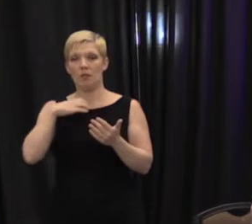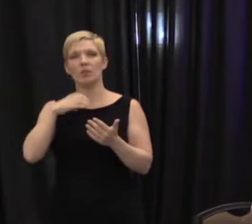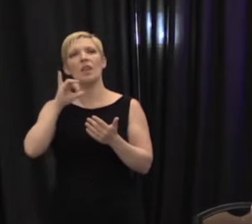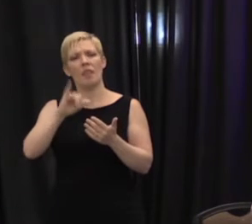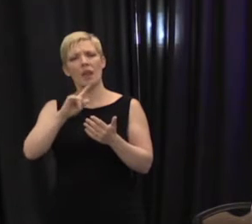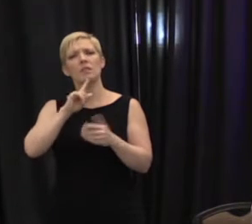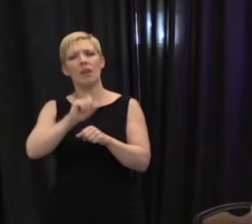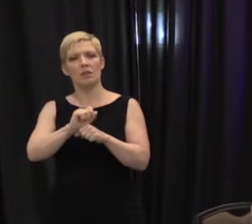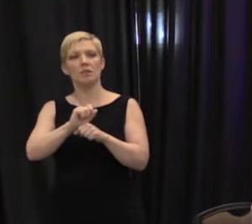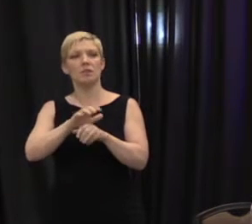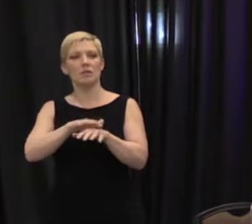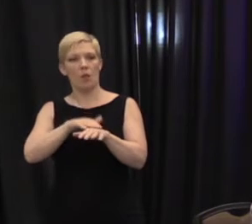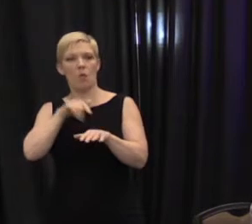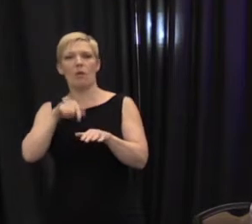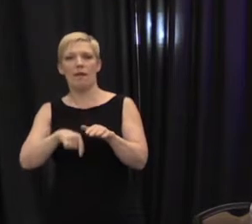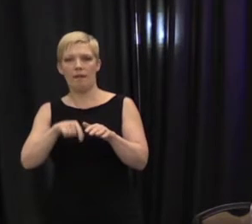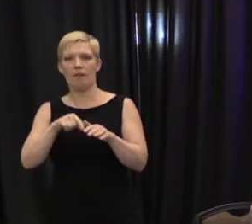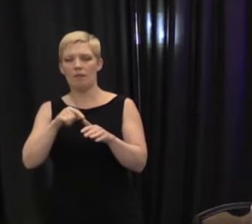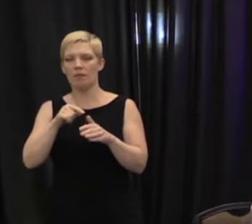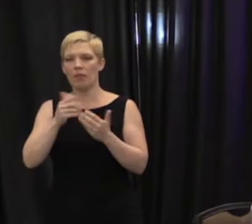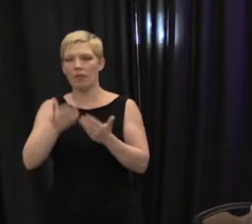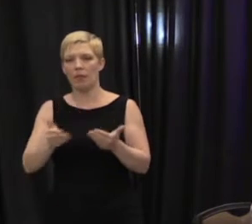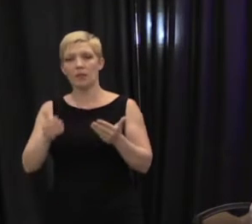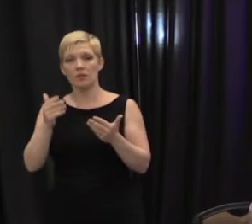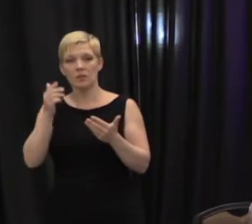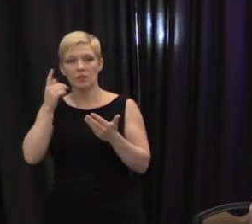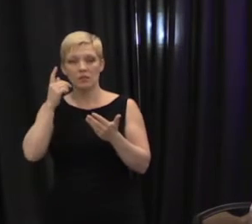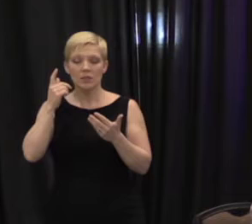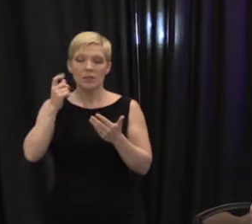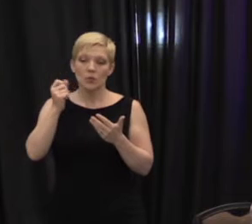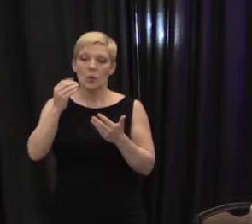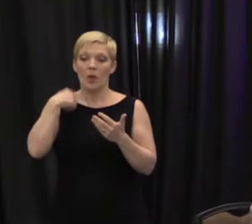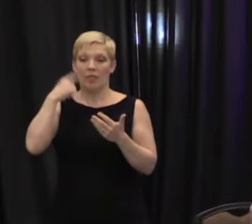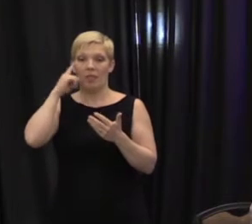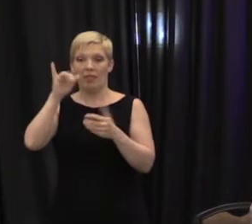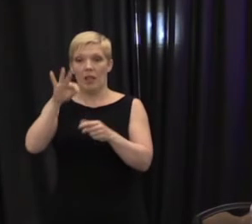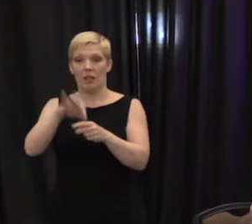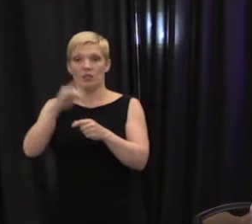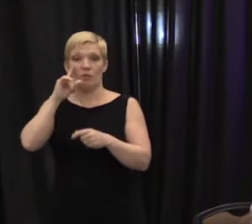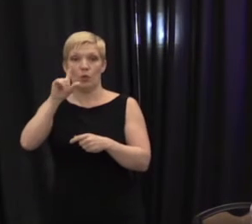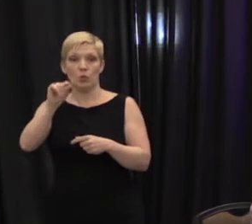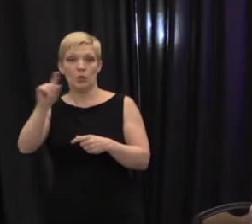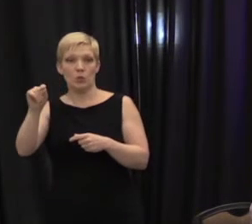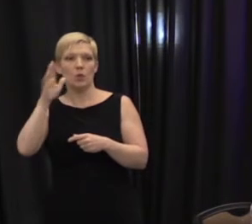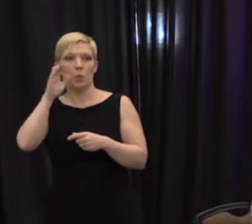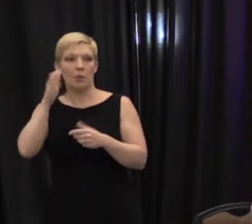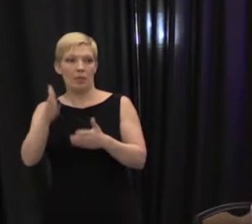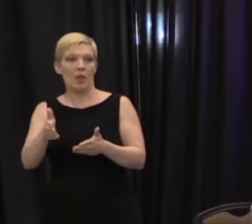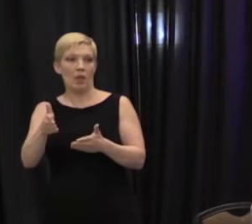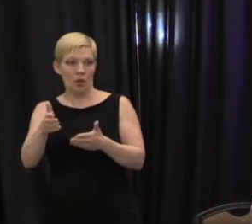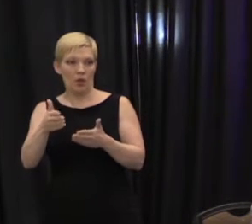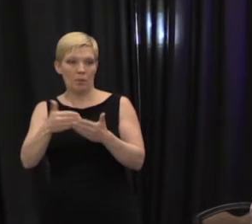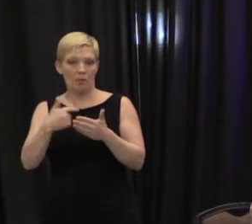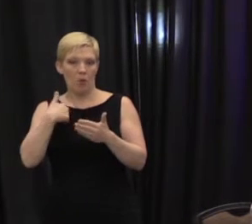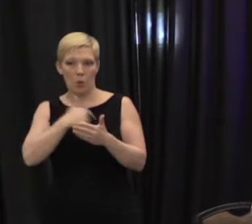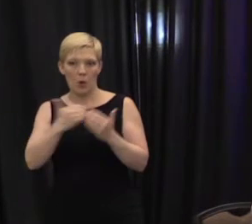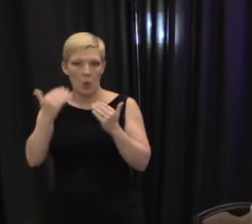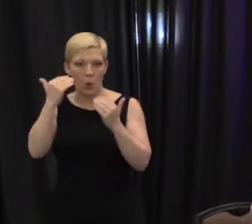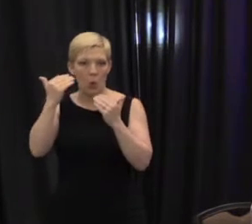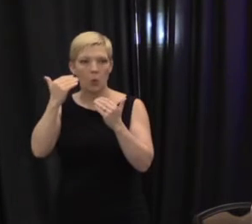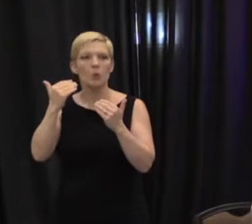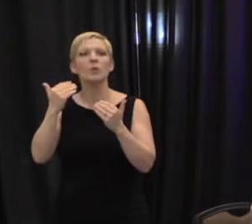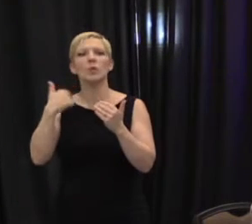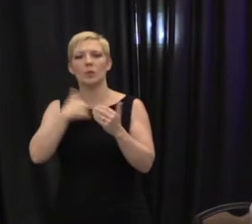we obviously have midterms coming up. The elections will be here for 2020 before we know it. And so I do think it's definitely a really good time to become more